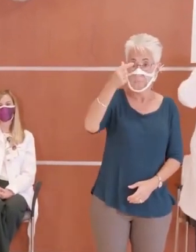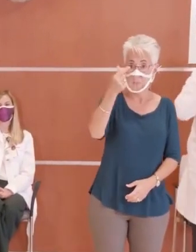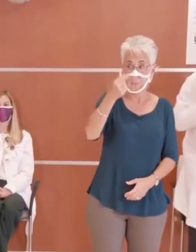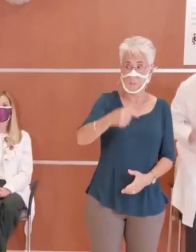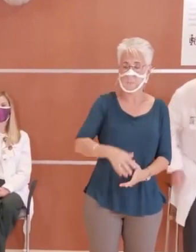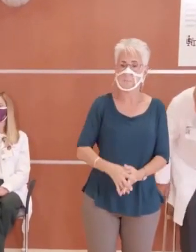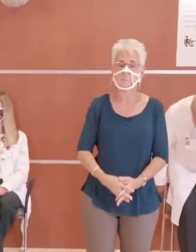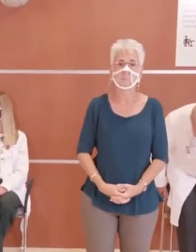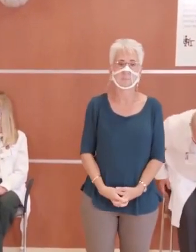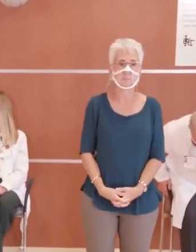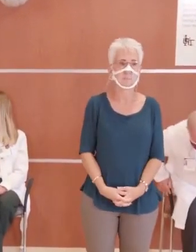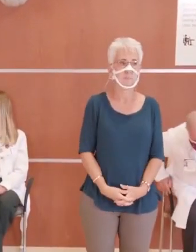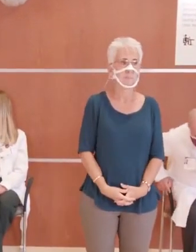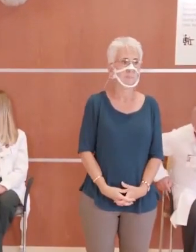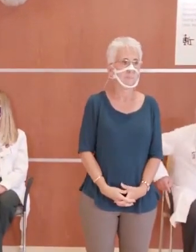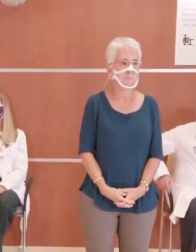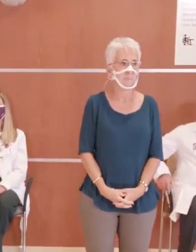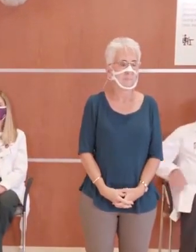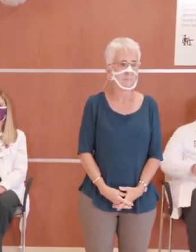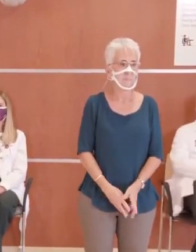Johnson.